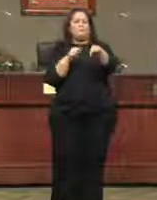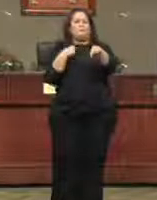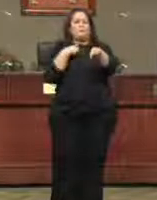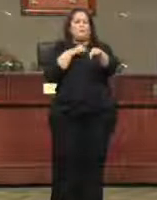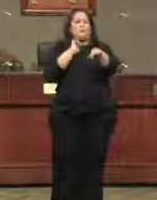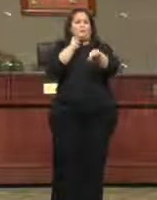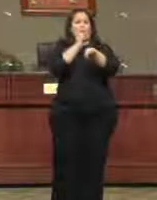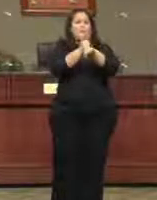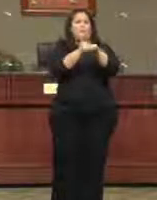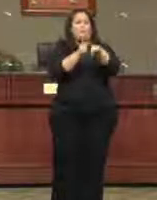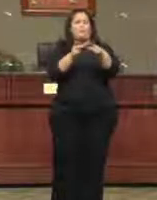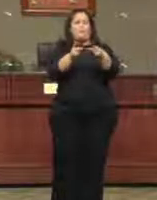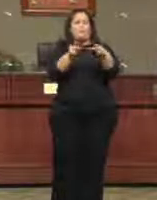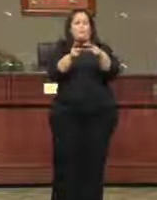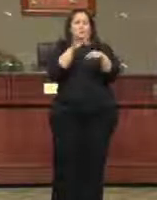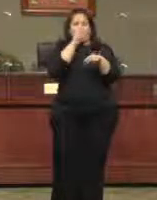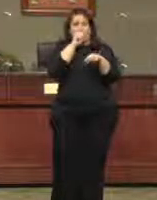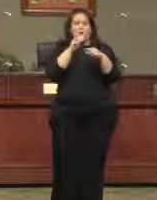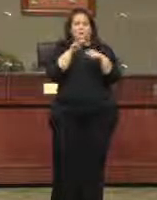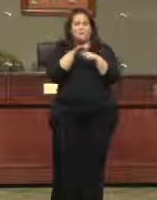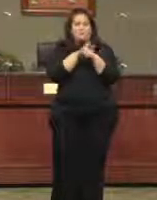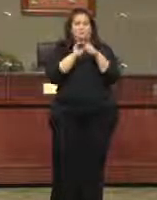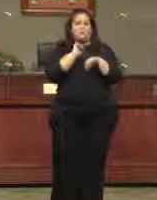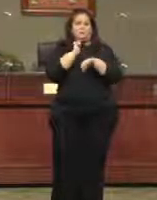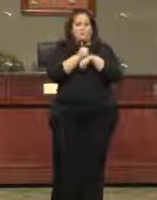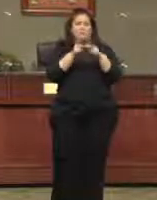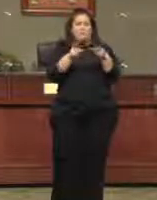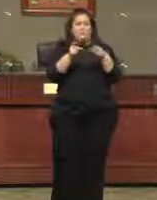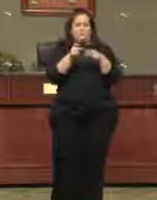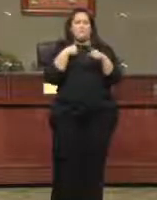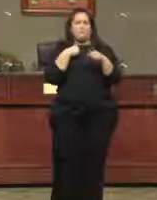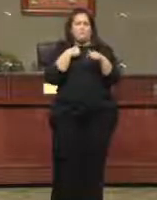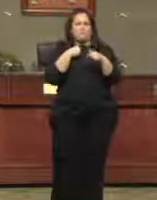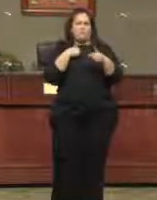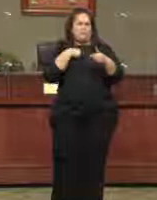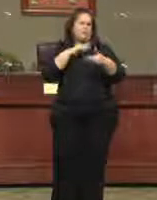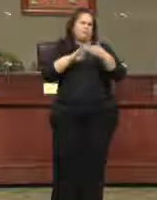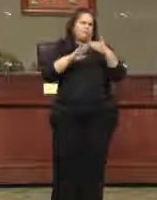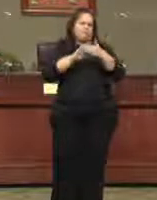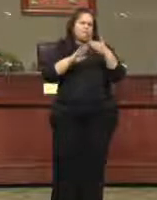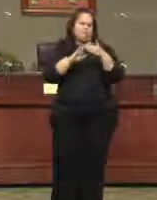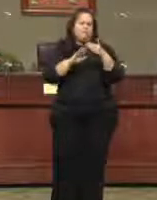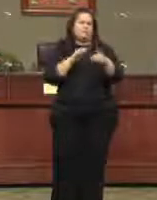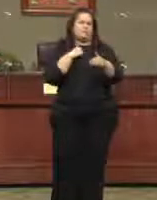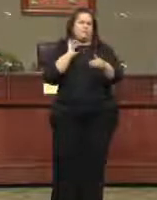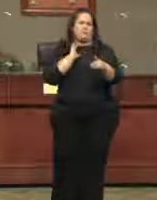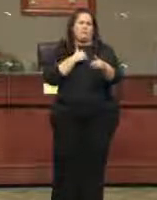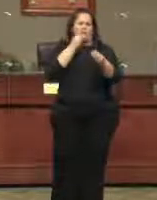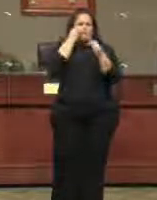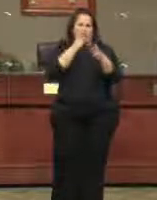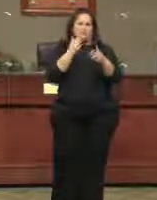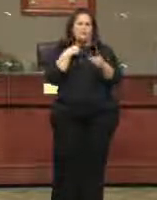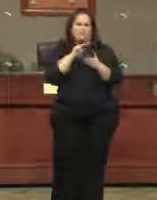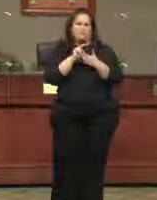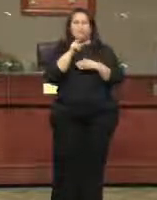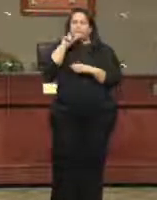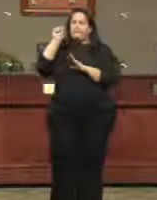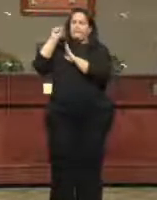we being Orange County set up, and we operate that site, so we're using our data, not